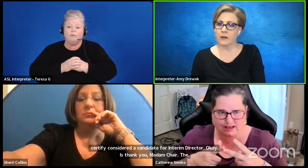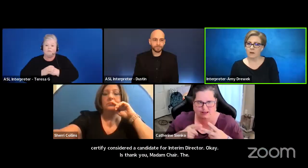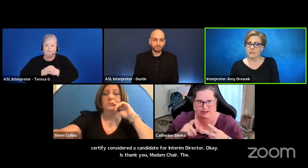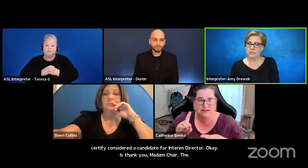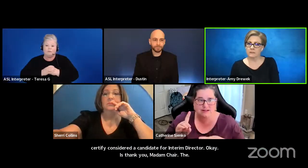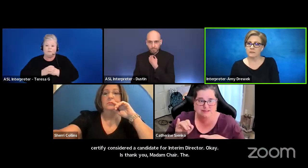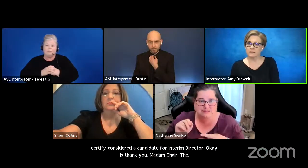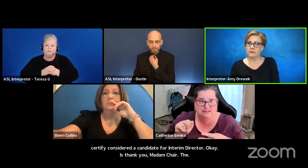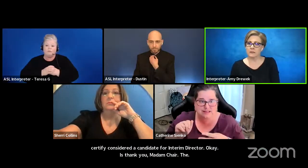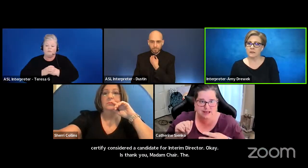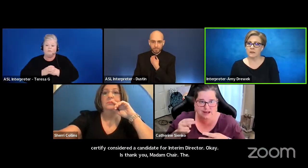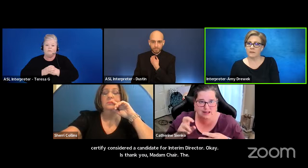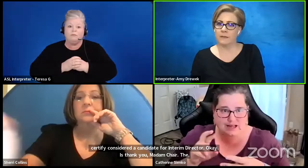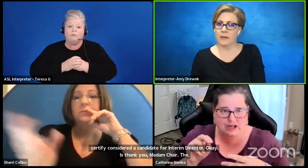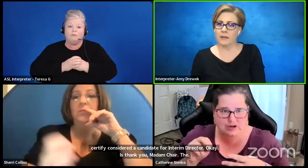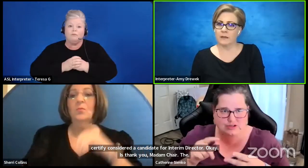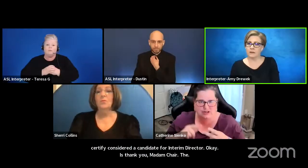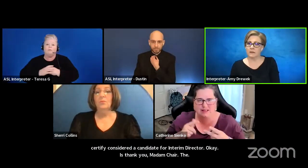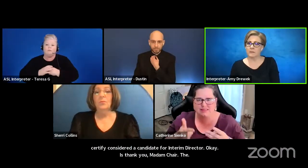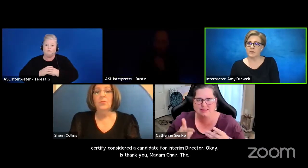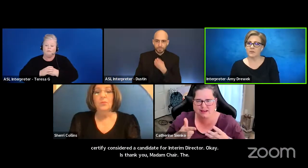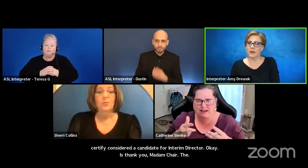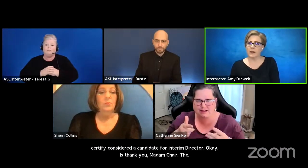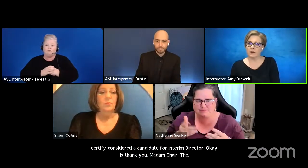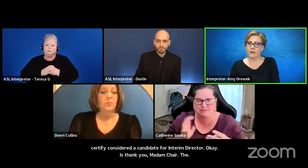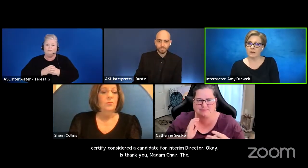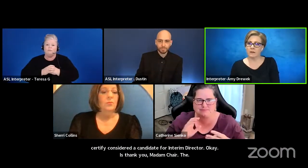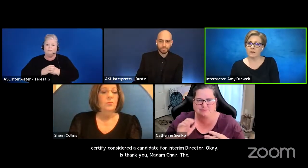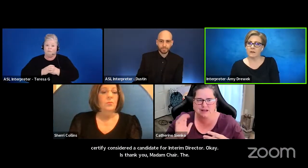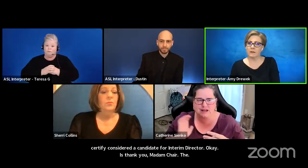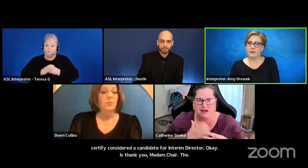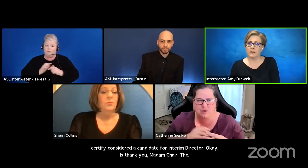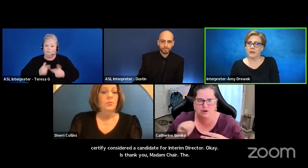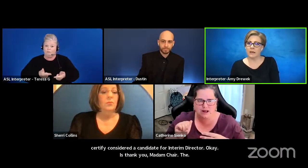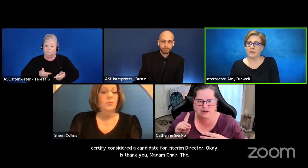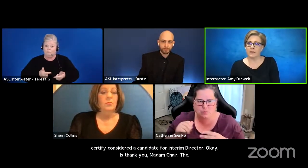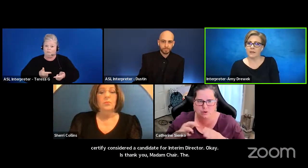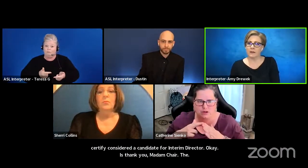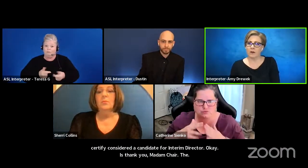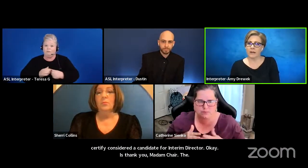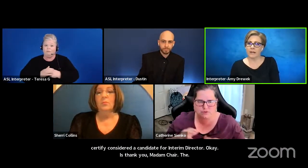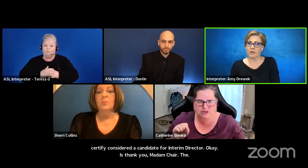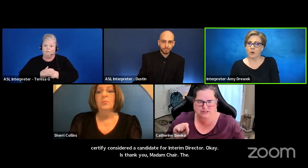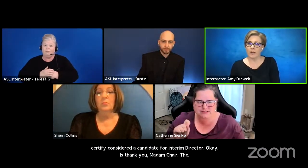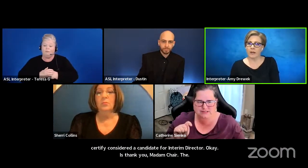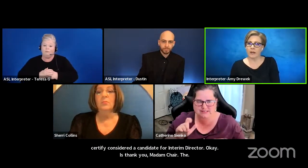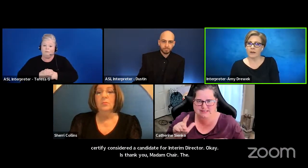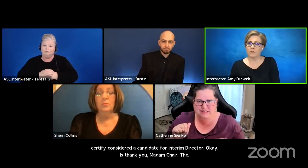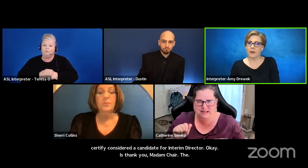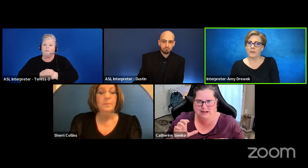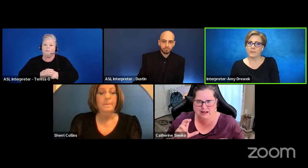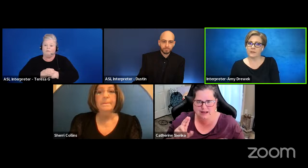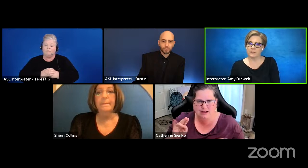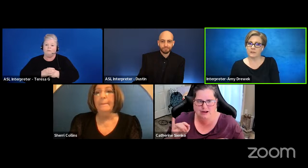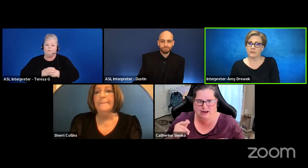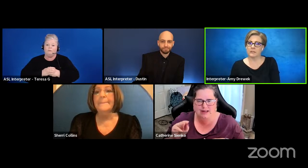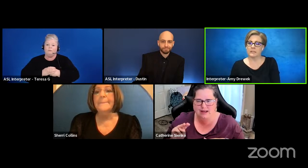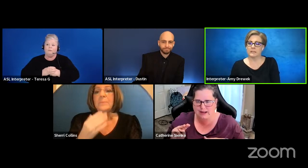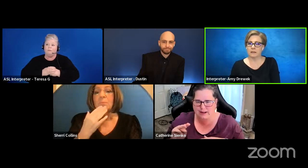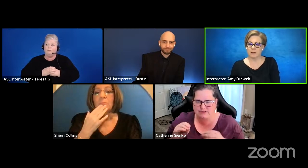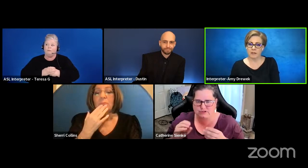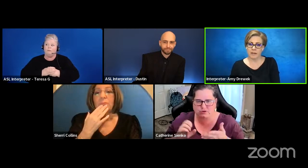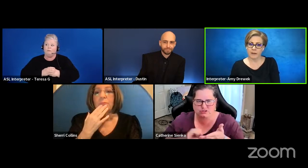start with Sherry Collins, then Commissioner Herron, and then our ADOA